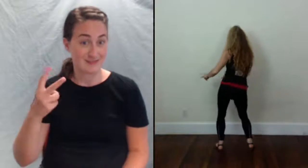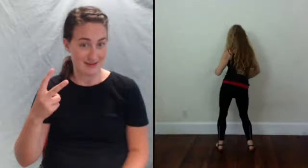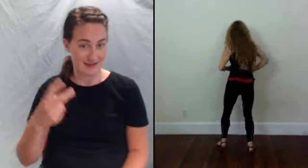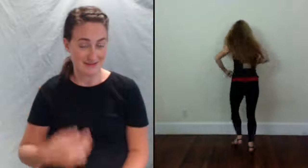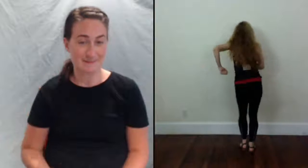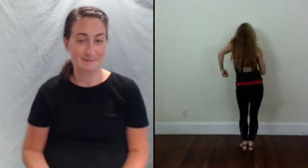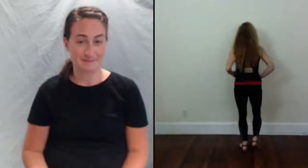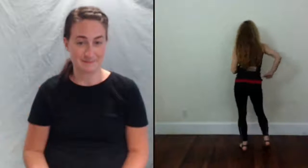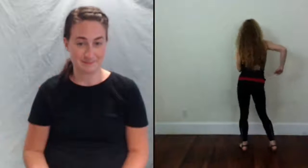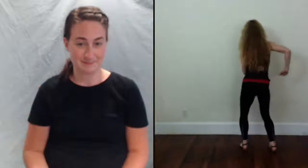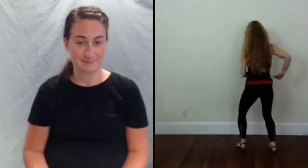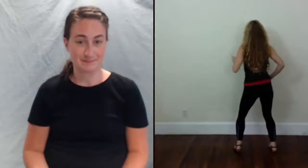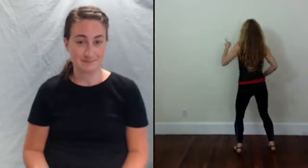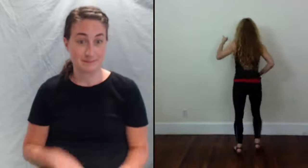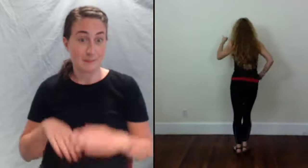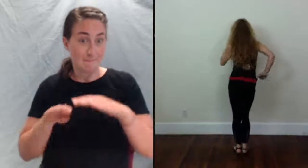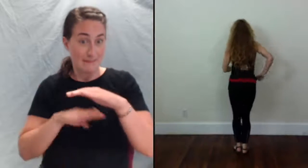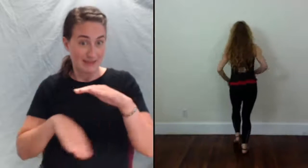2.